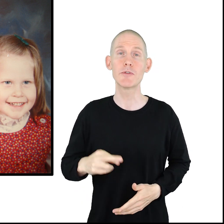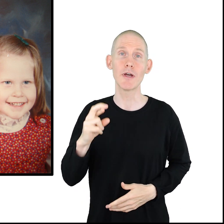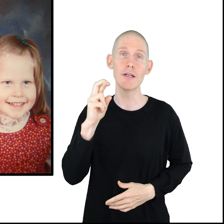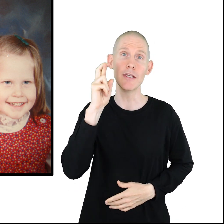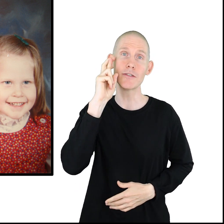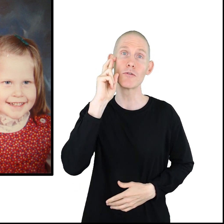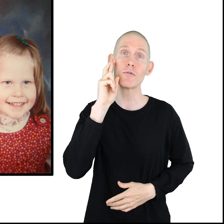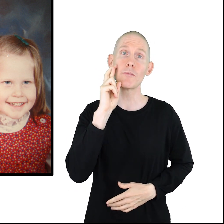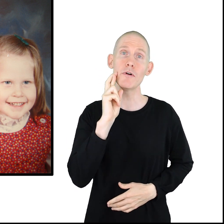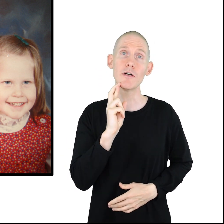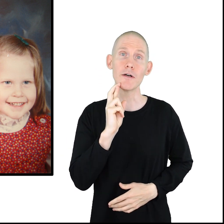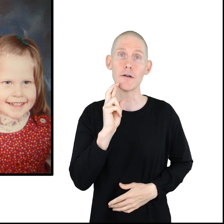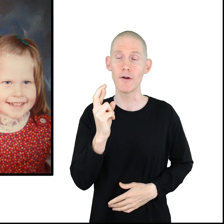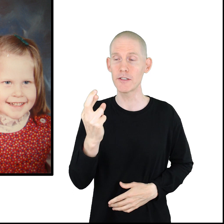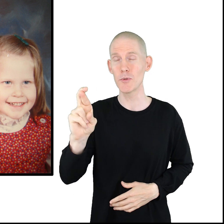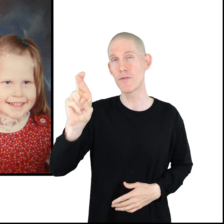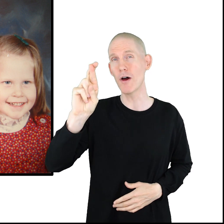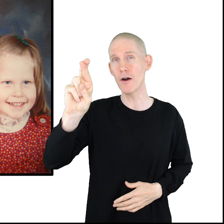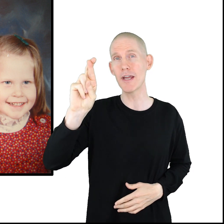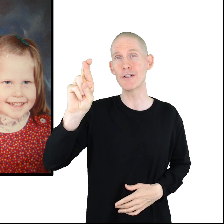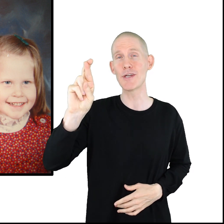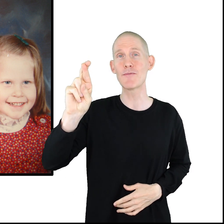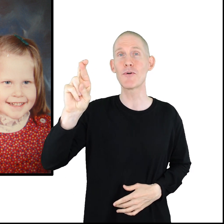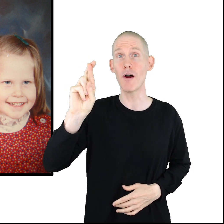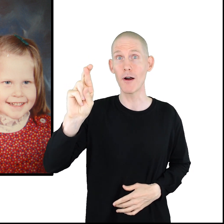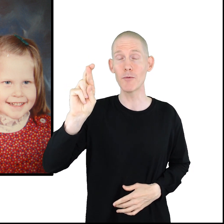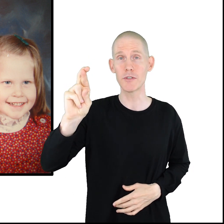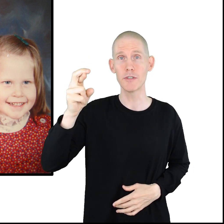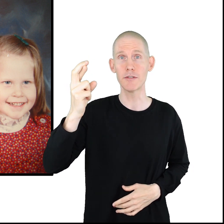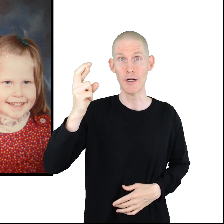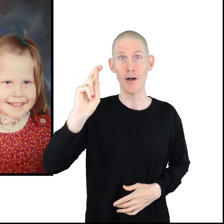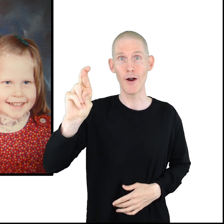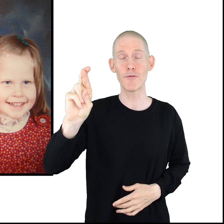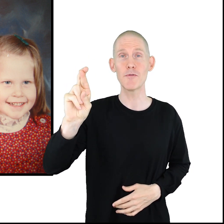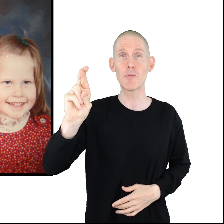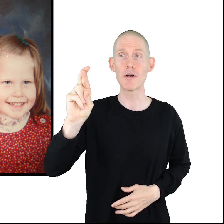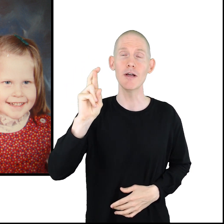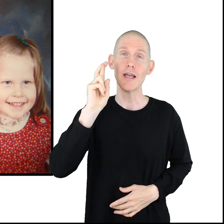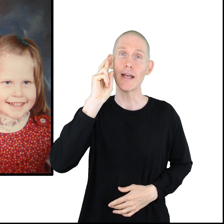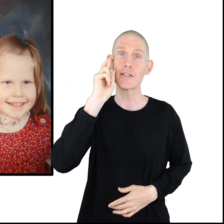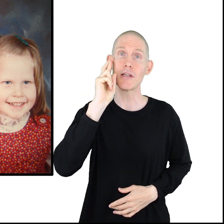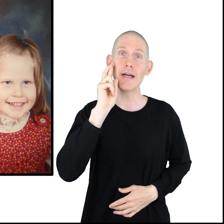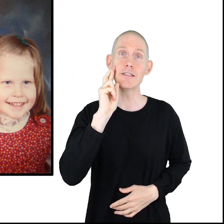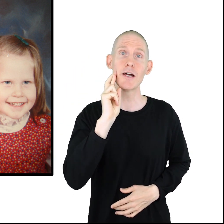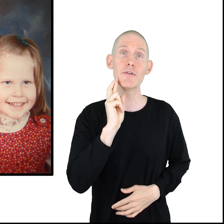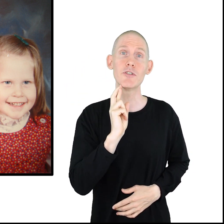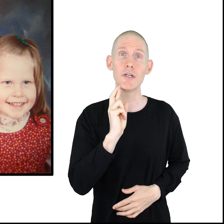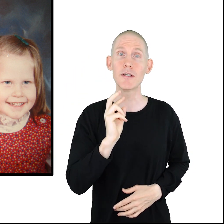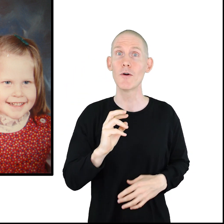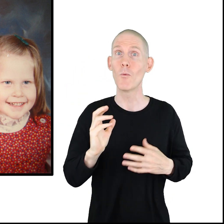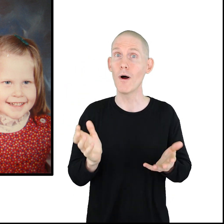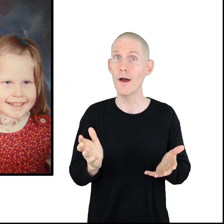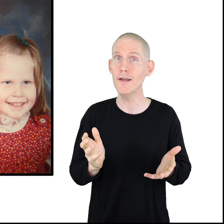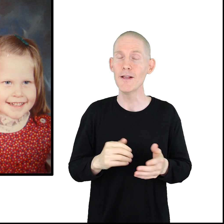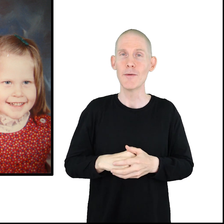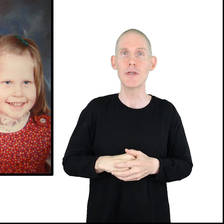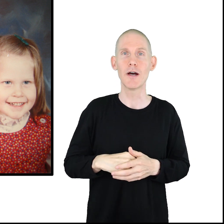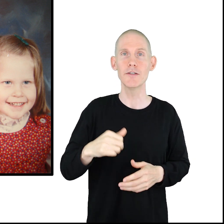sign is Roberta. All right. So we have the R hand shape for R, which is R for Roberta, and it slides down the cheek. Why? Because